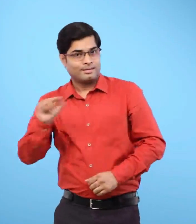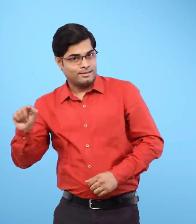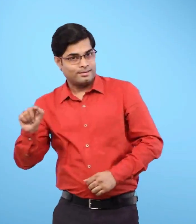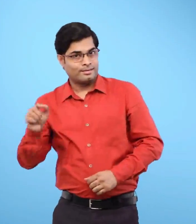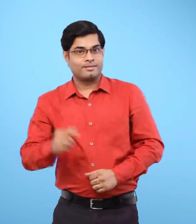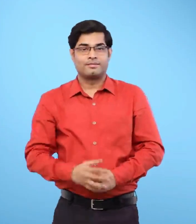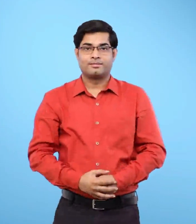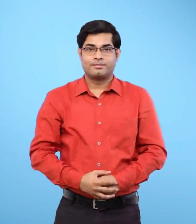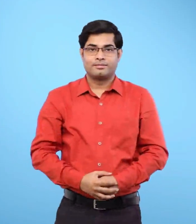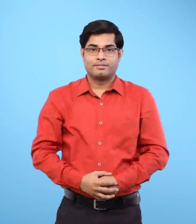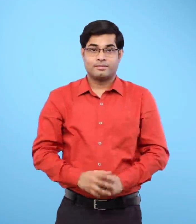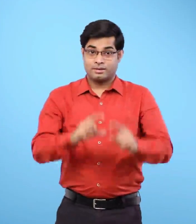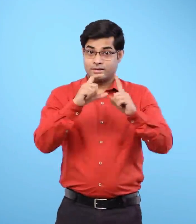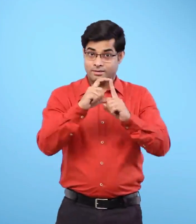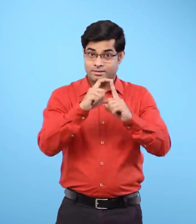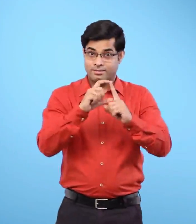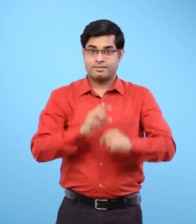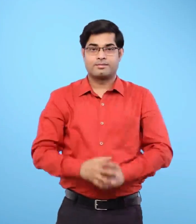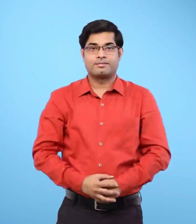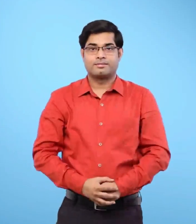Dash. D.